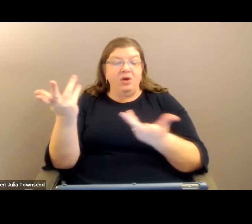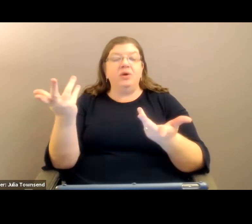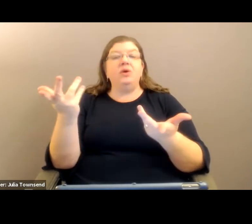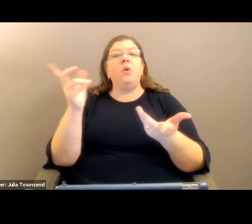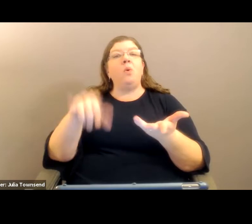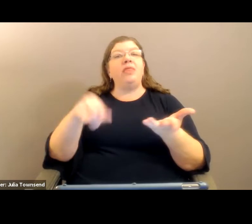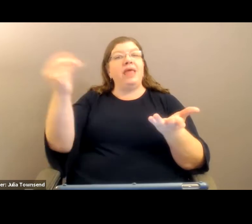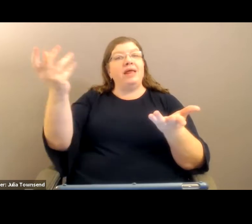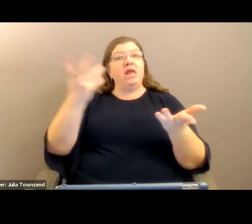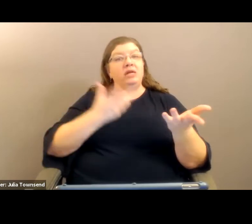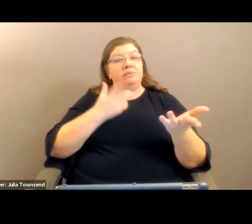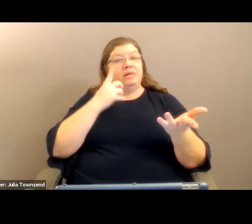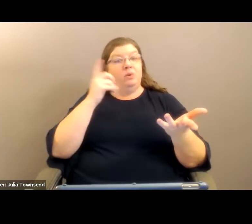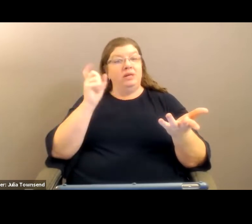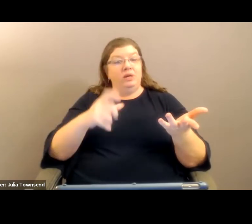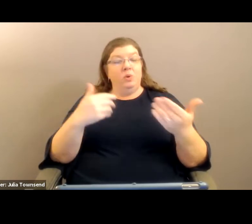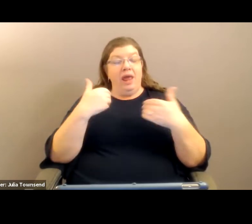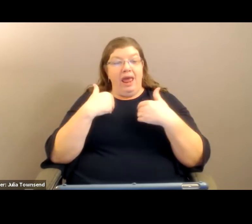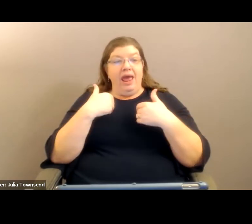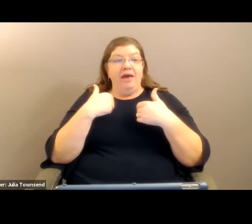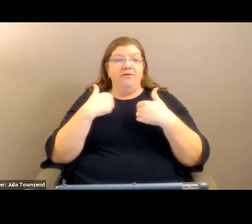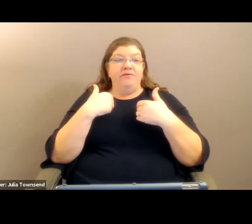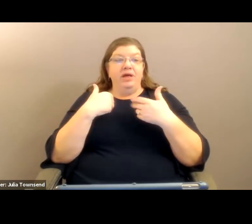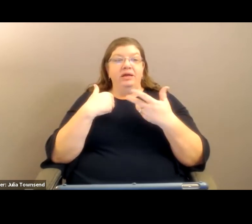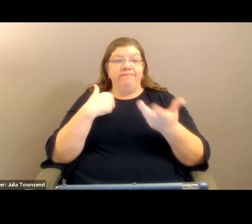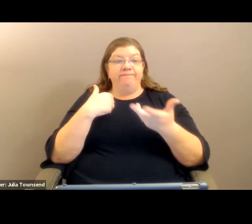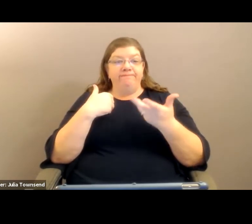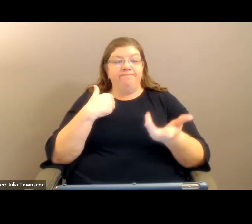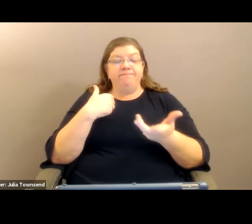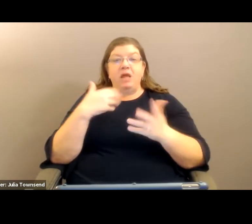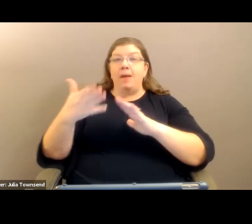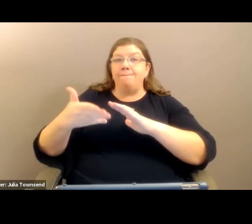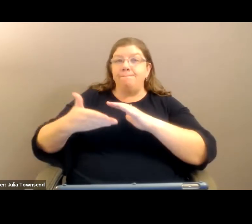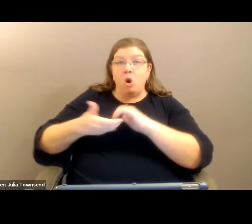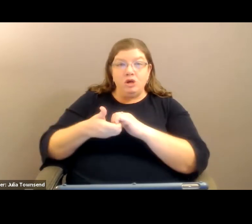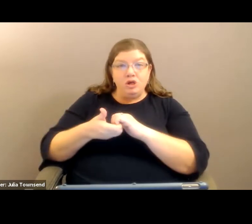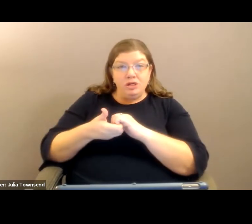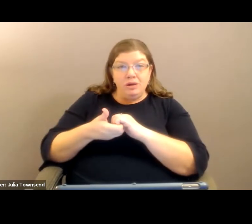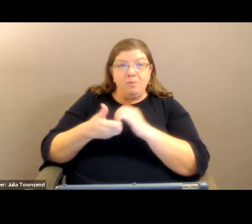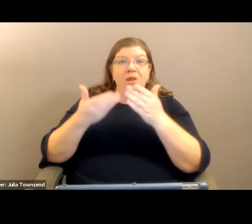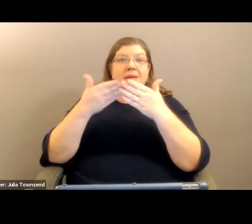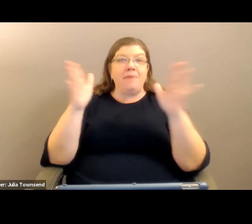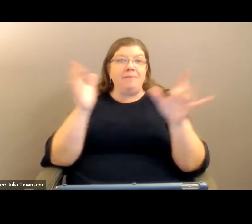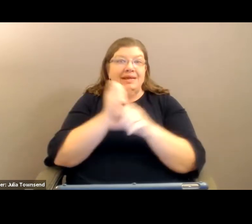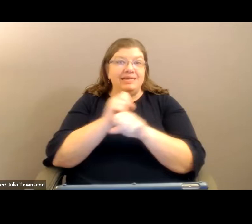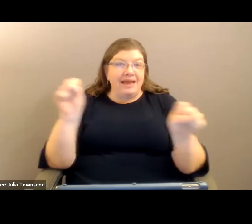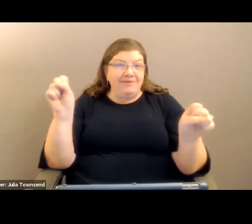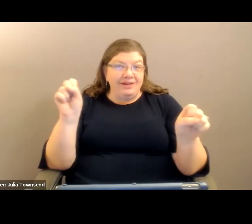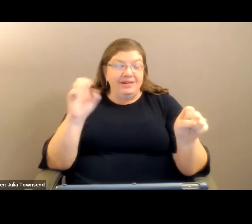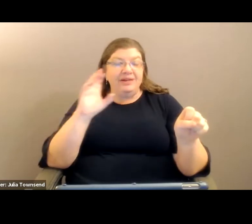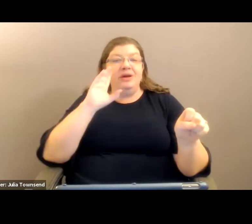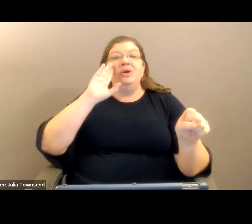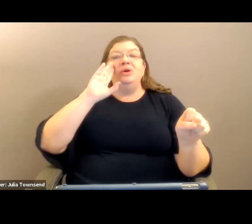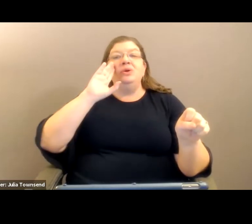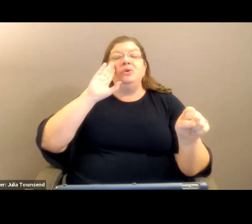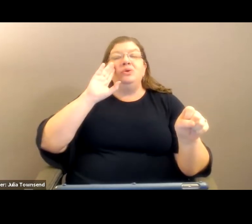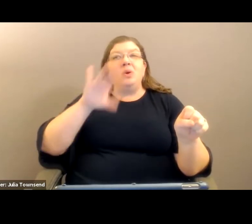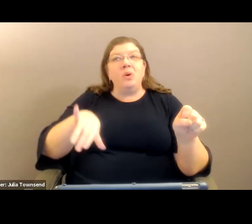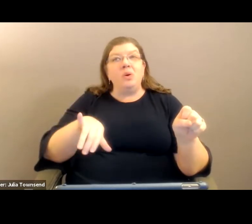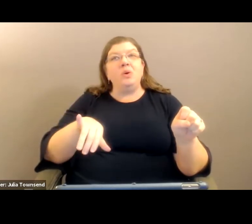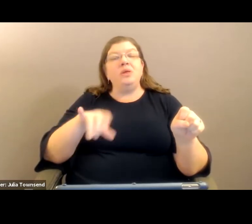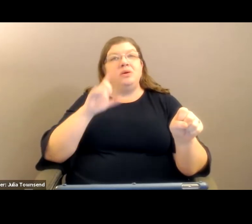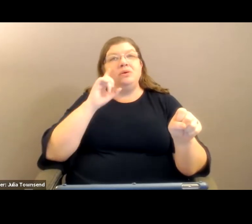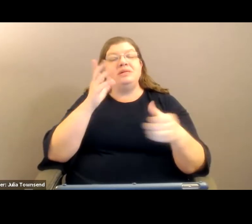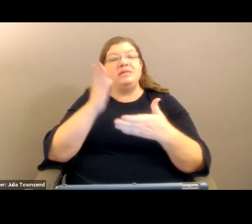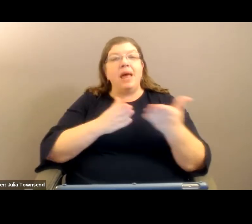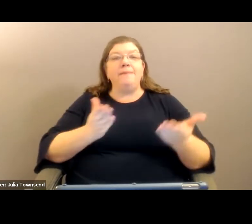to me is that we need to have a partnership with our public safety. I know there's sorts of, initiatives